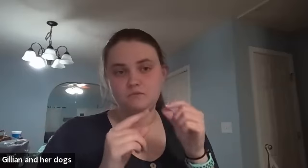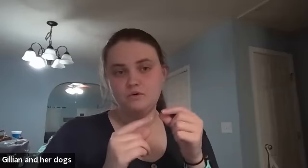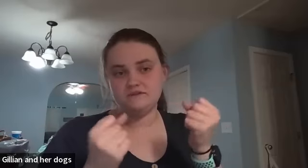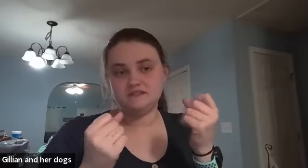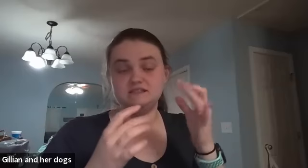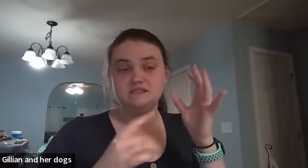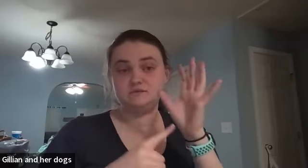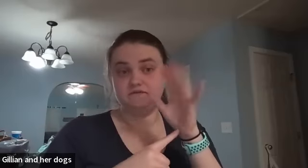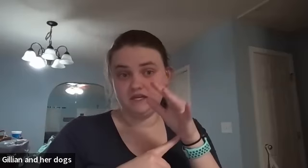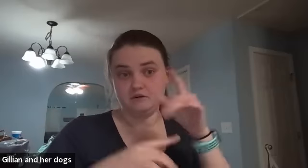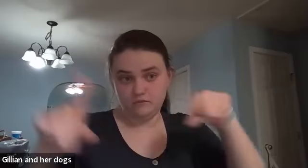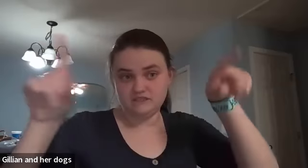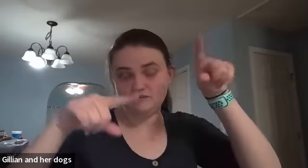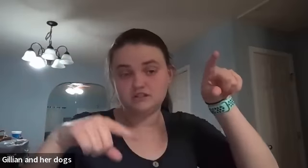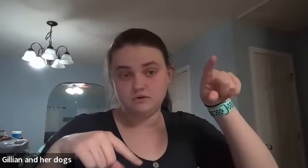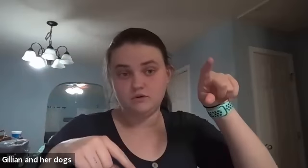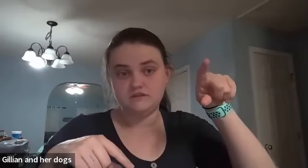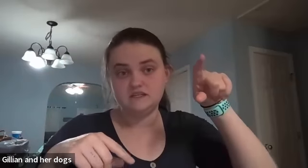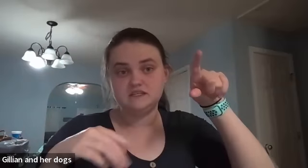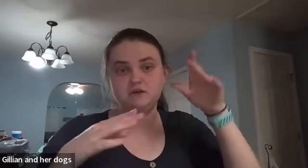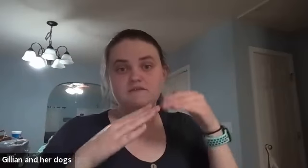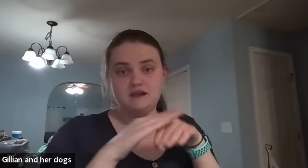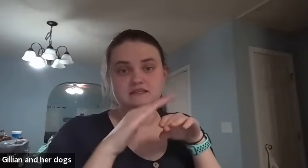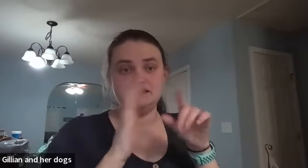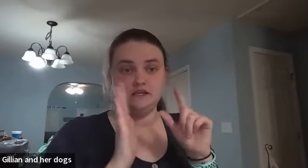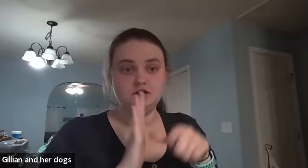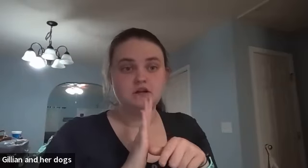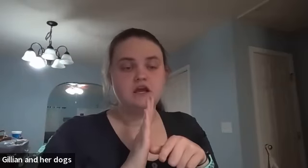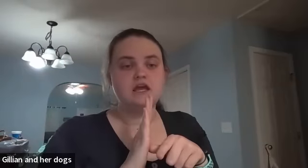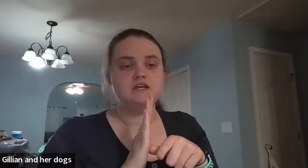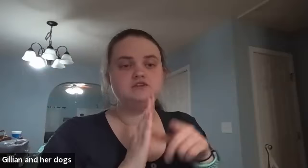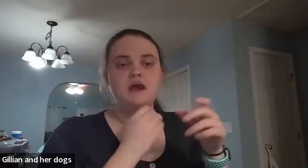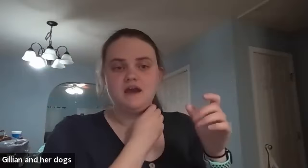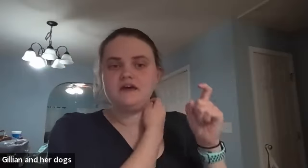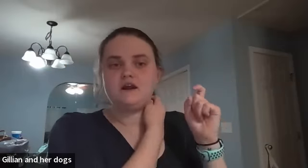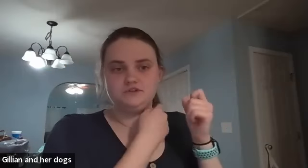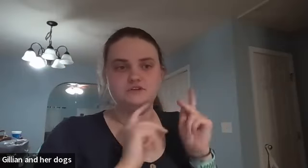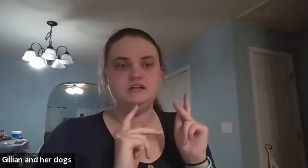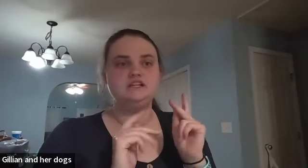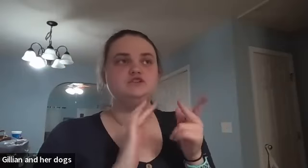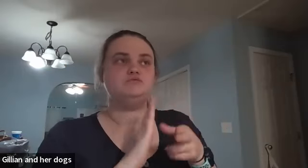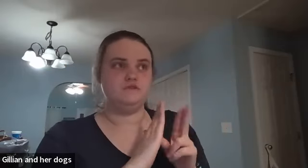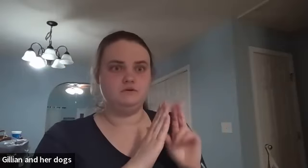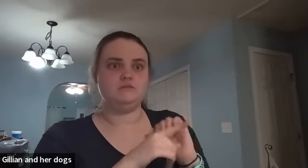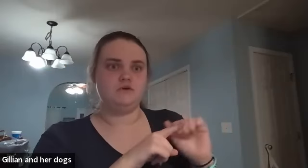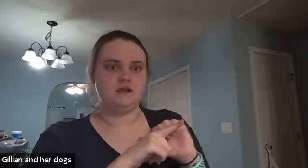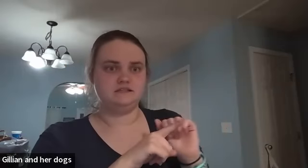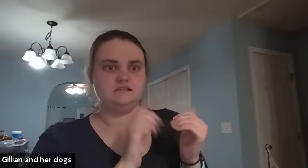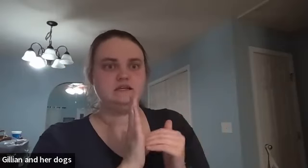more of the science, since we also record these and you have access later, is you have that opportunity to review it and practice it again